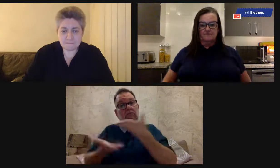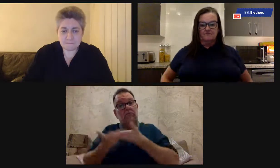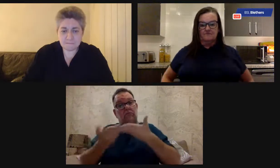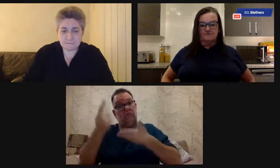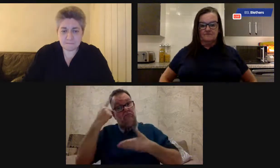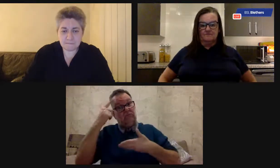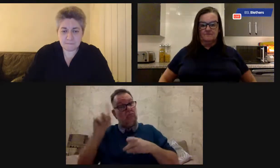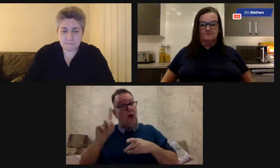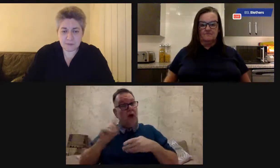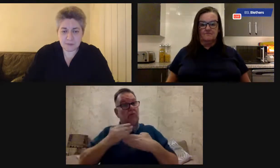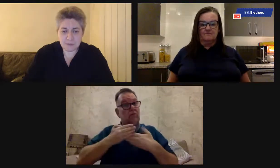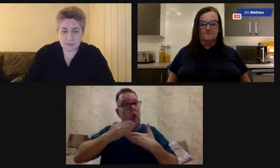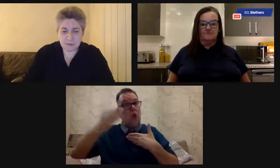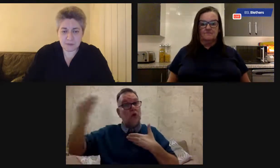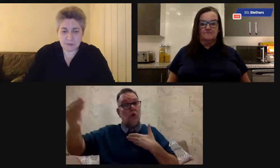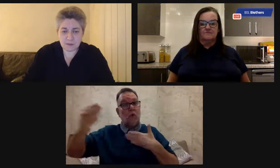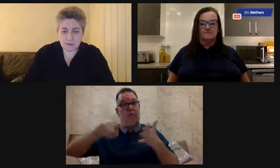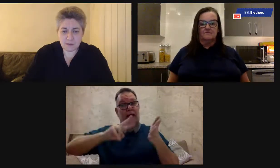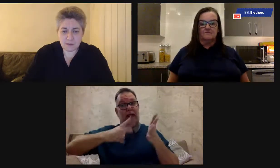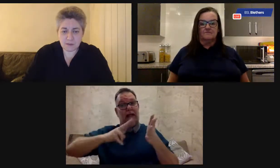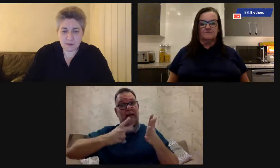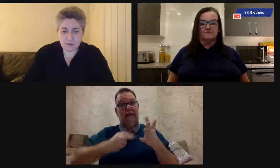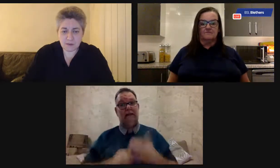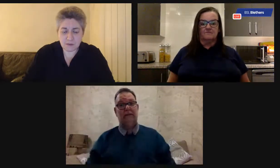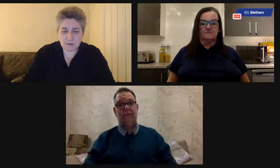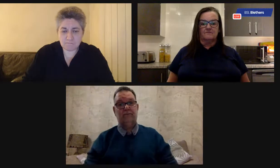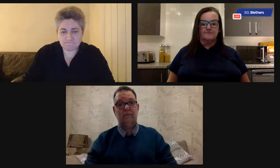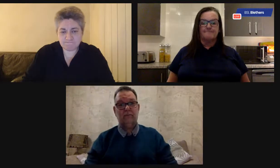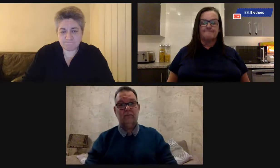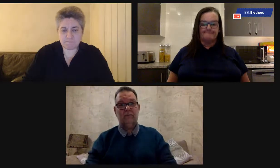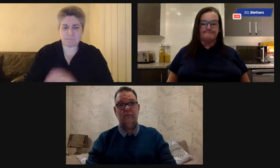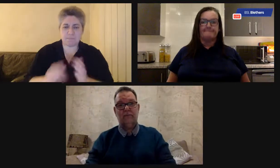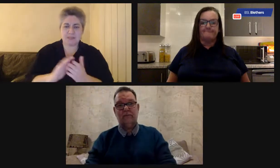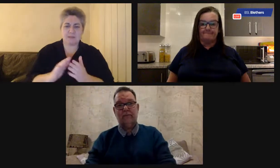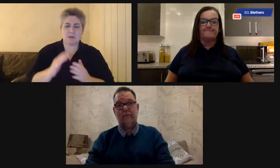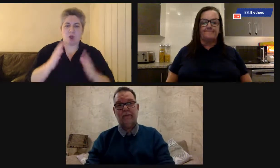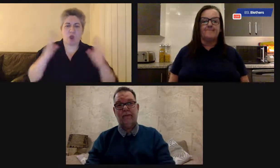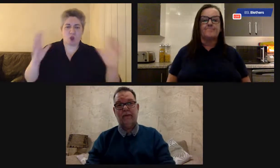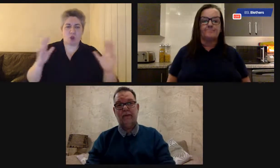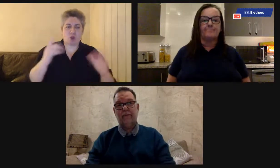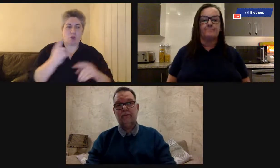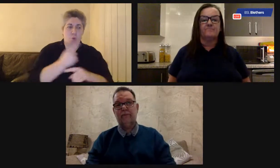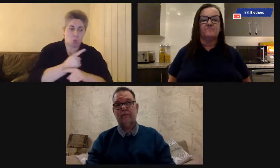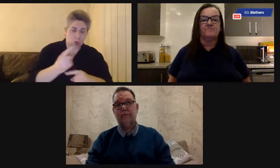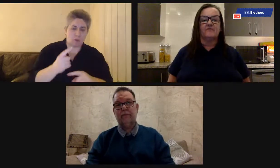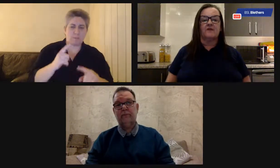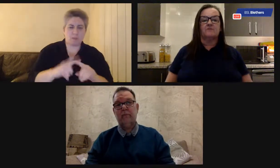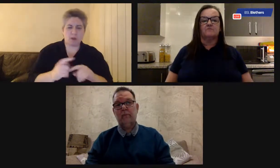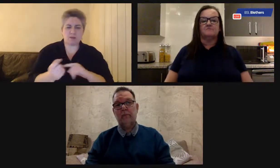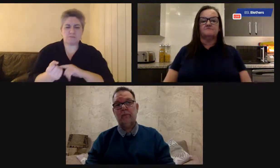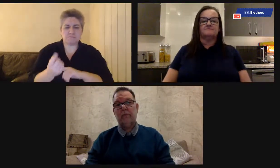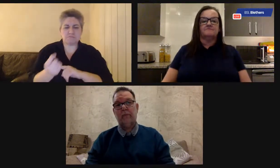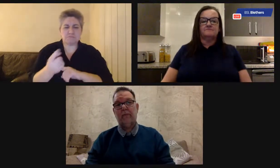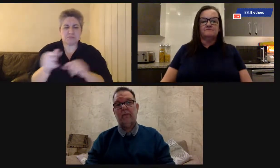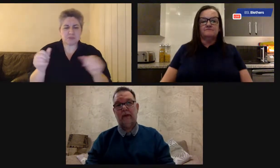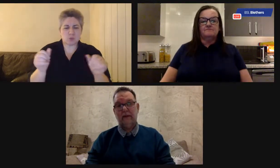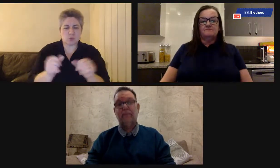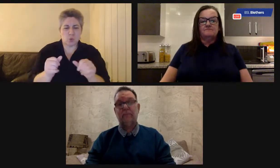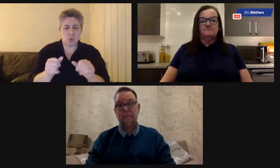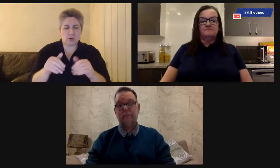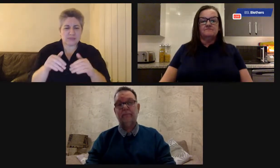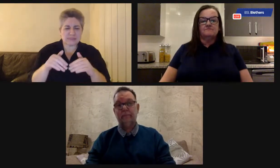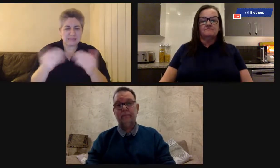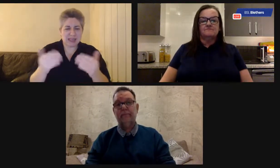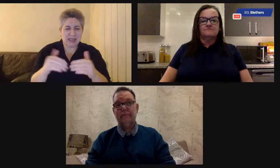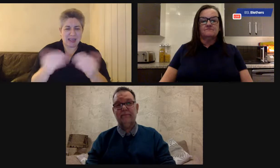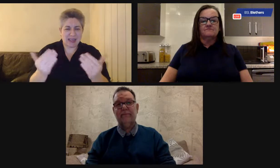if that works out, these odd events, and they're successful, then we could maybe do some long-term planning and fit them into our calendar.